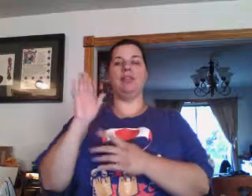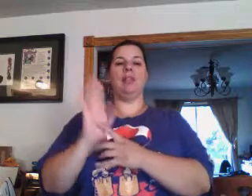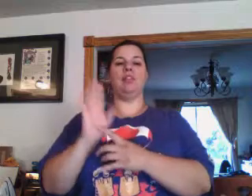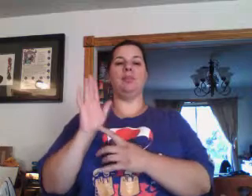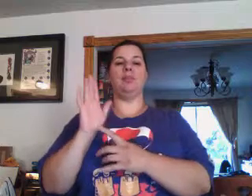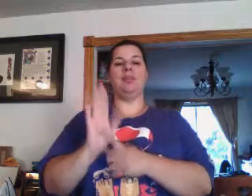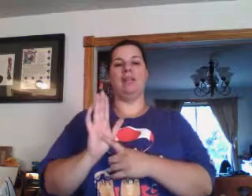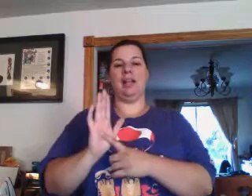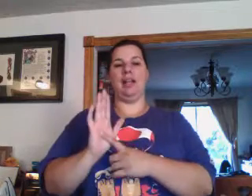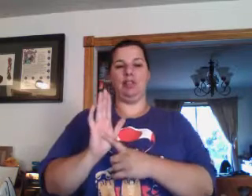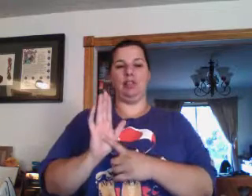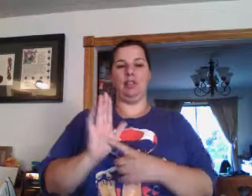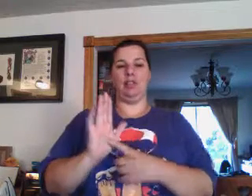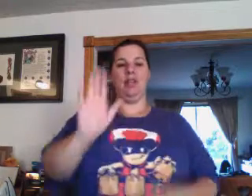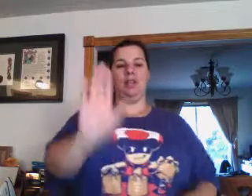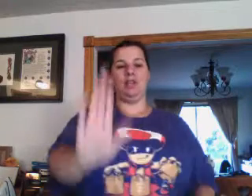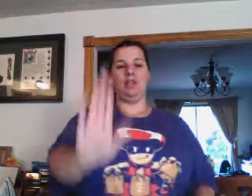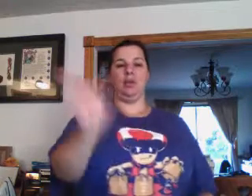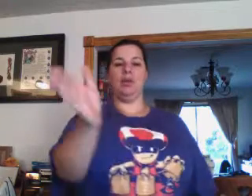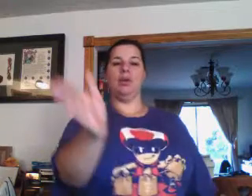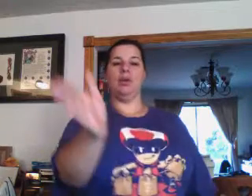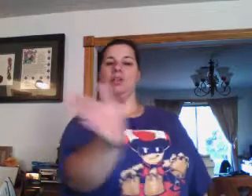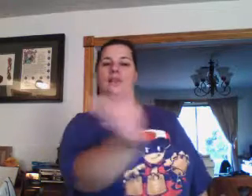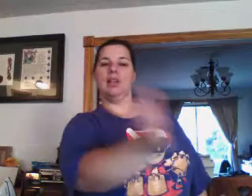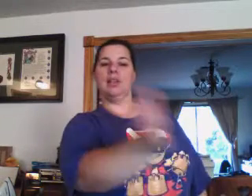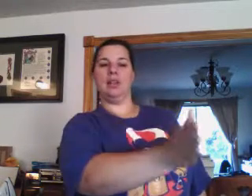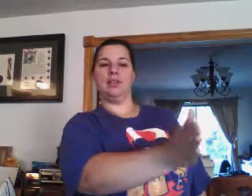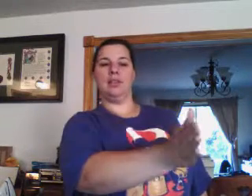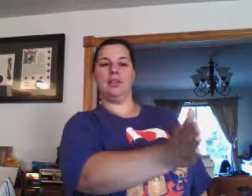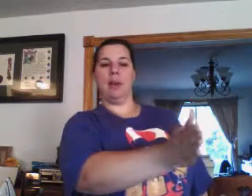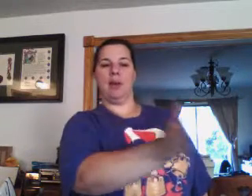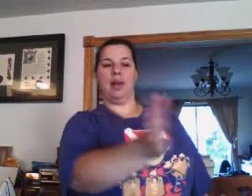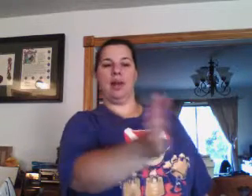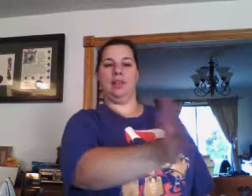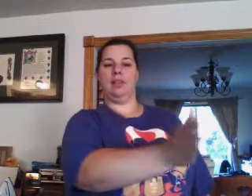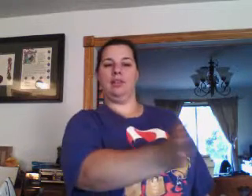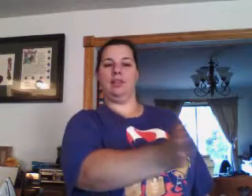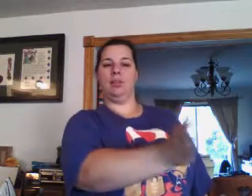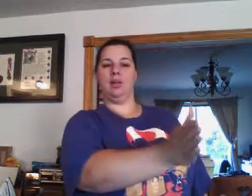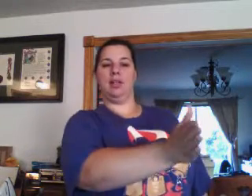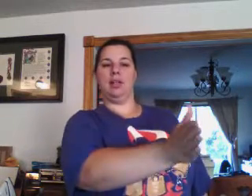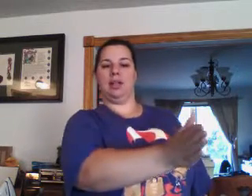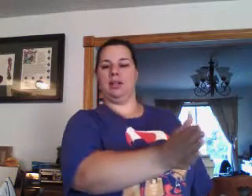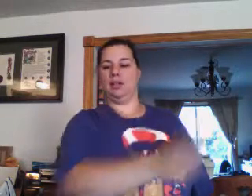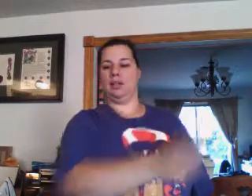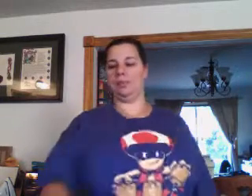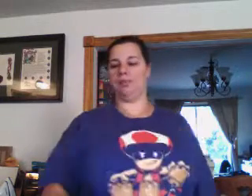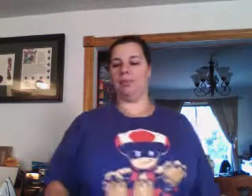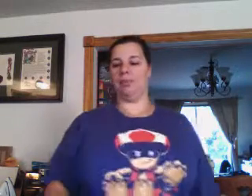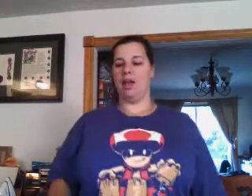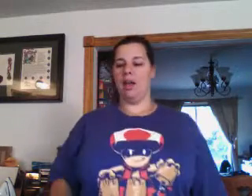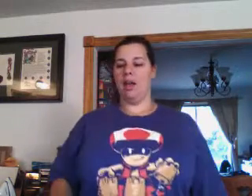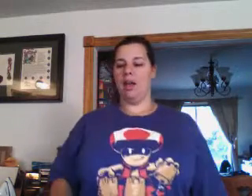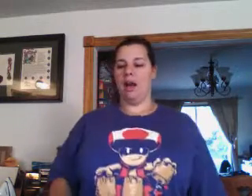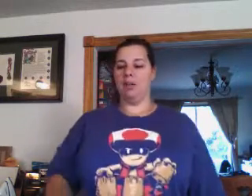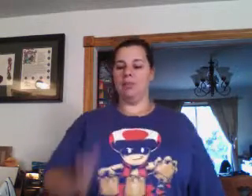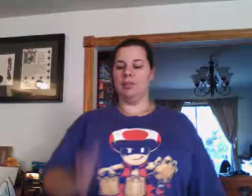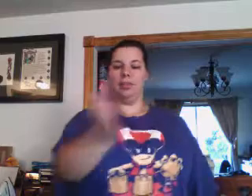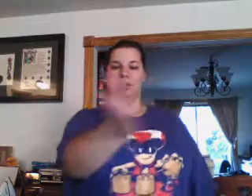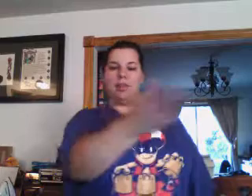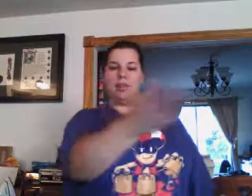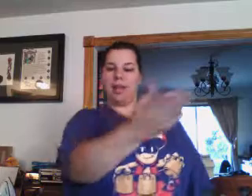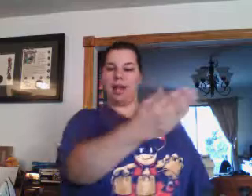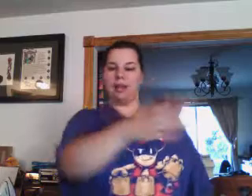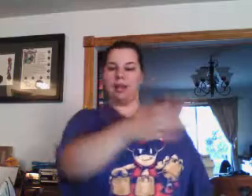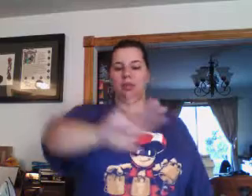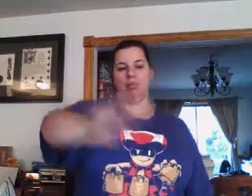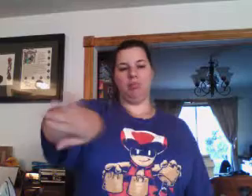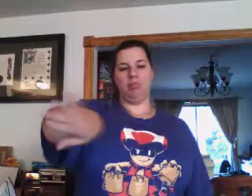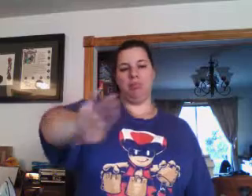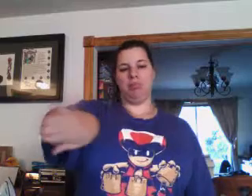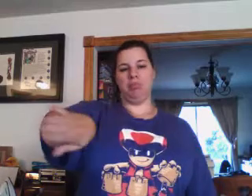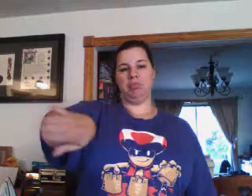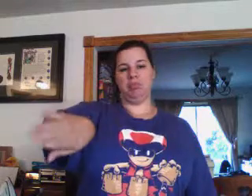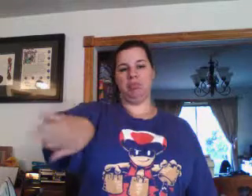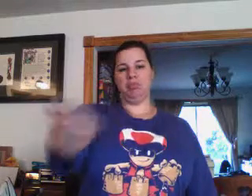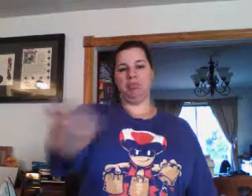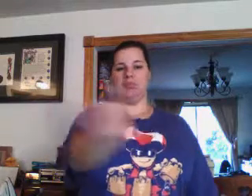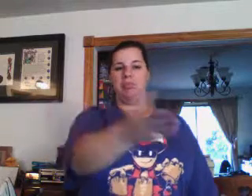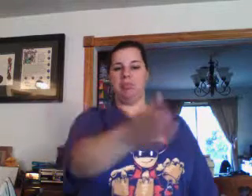is possession. So yours, it's that way. This is where it is. So you'll see that.